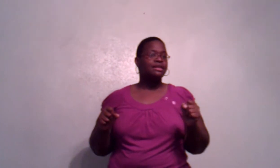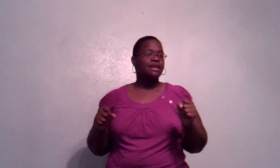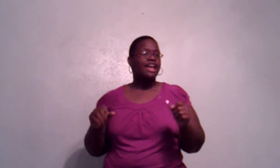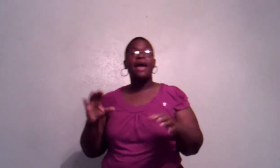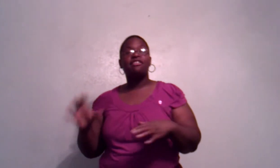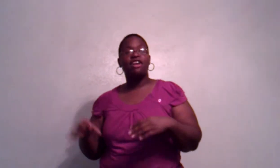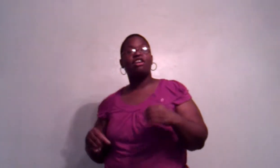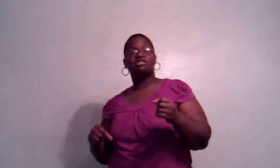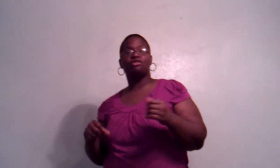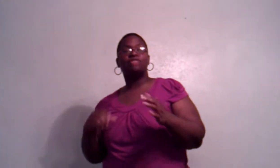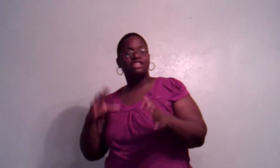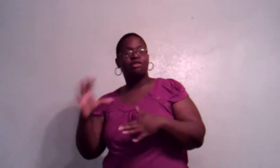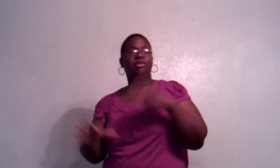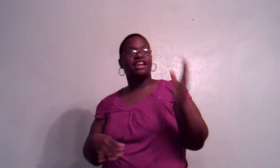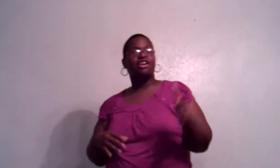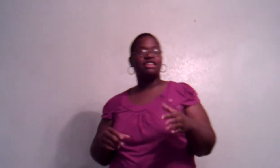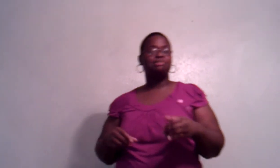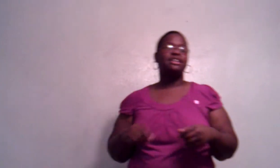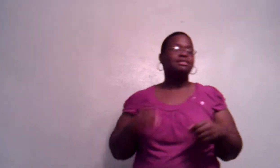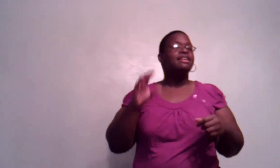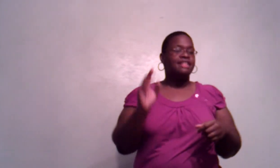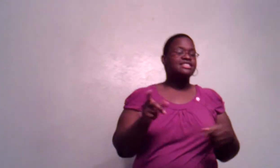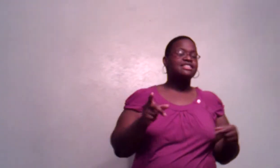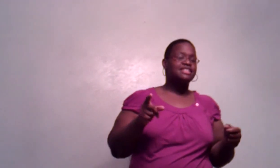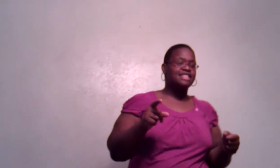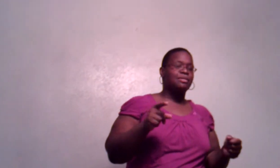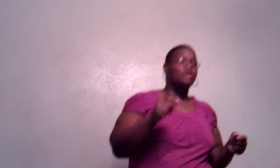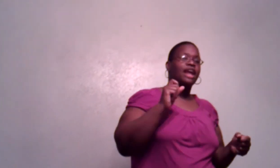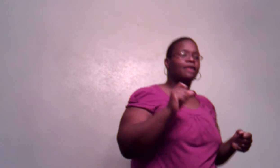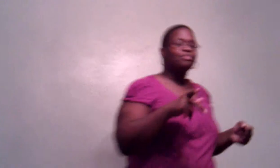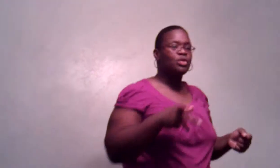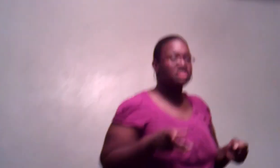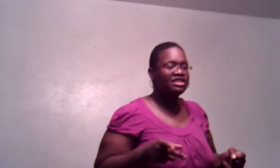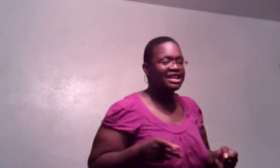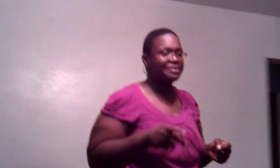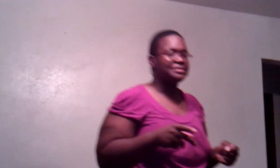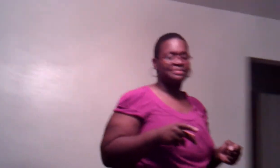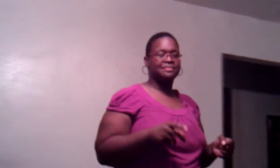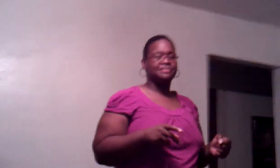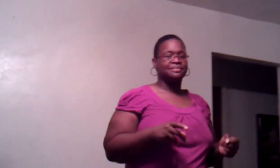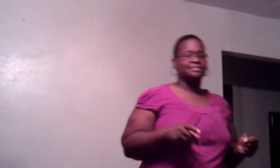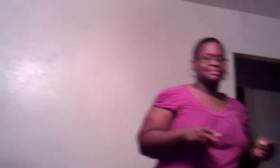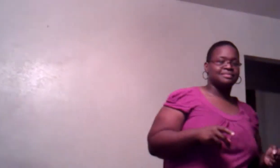And the battery also is going to play in all this, but that's a good example. Alara, what's another example? Chemical